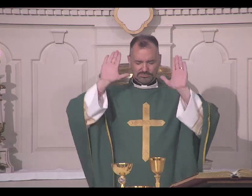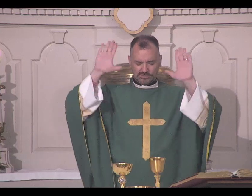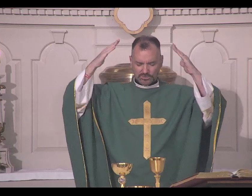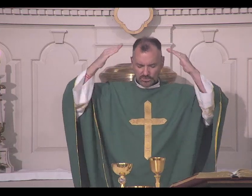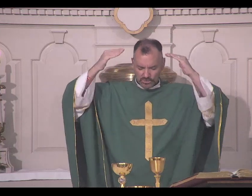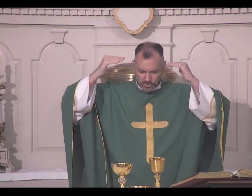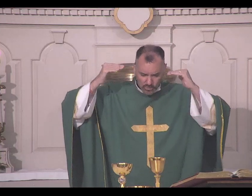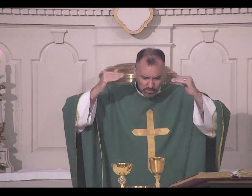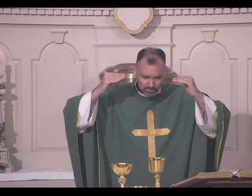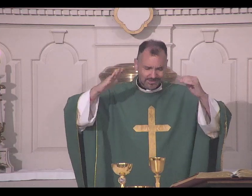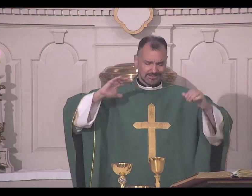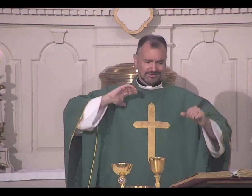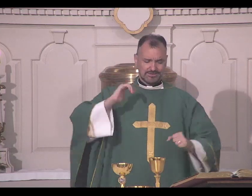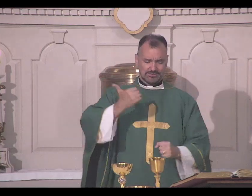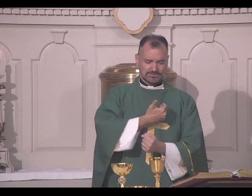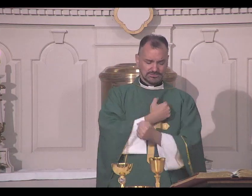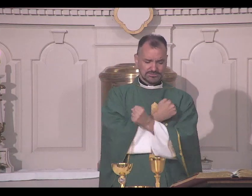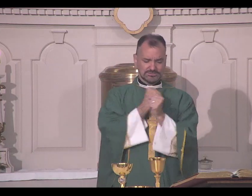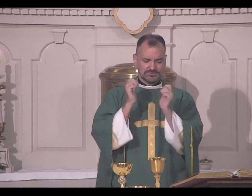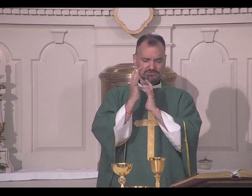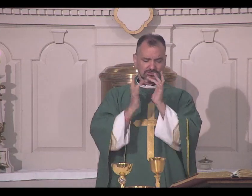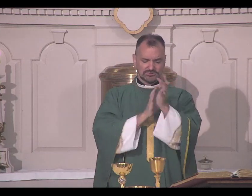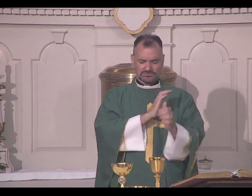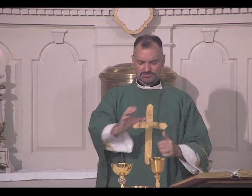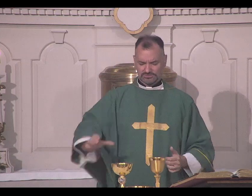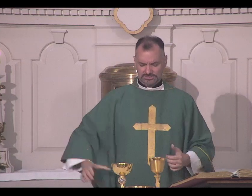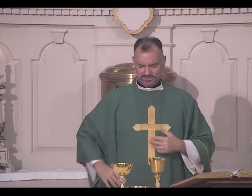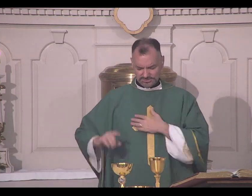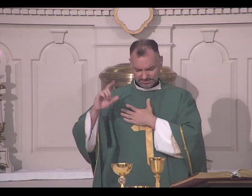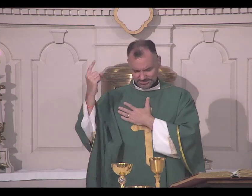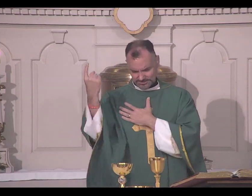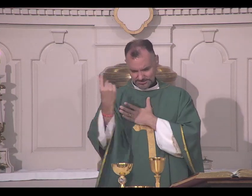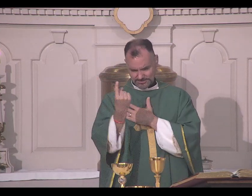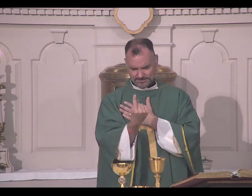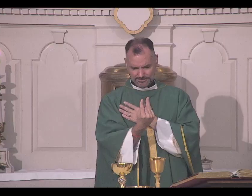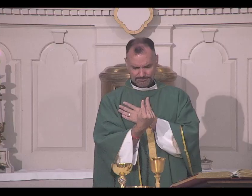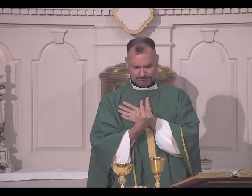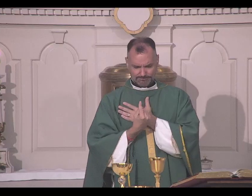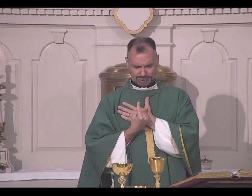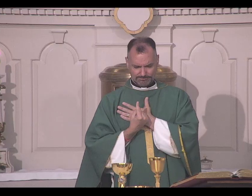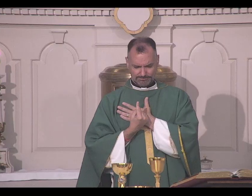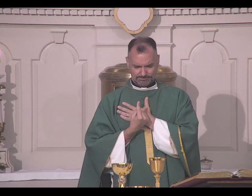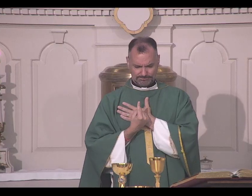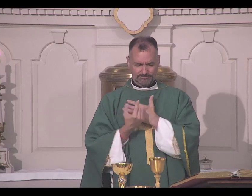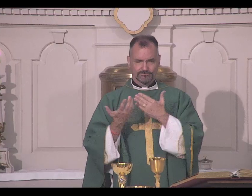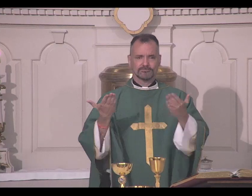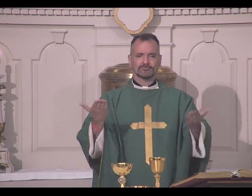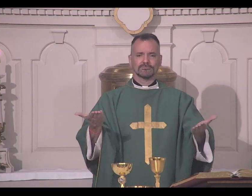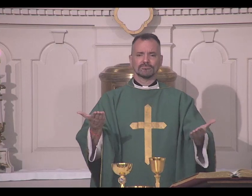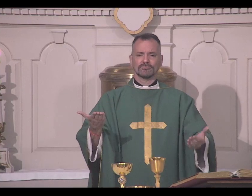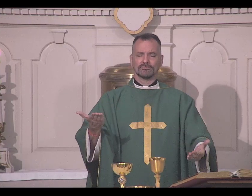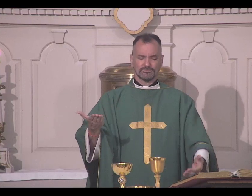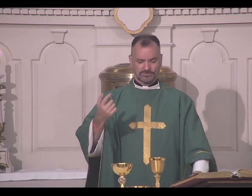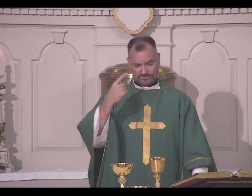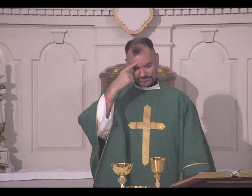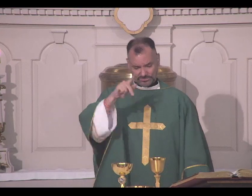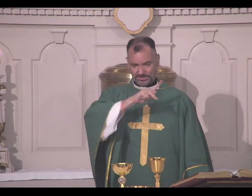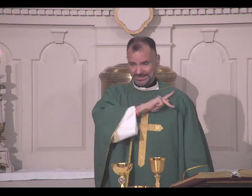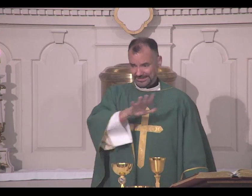blessed hope and the coming of our Savior, Jesus Christ. For the kingdom, the